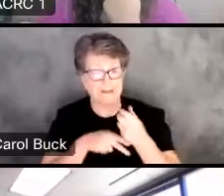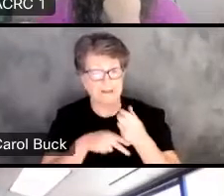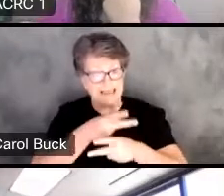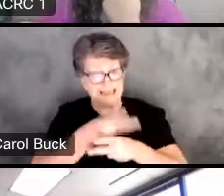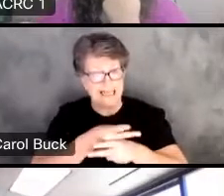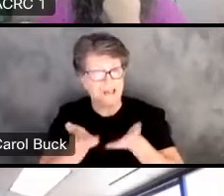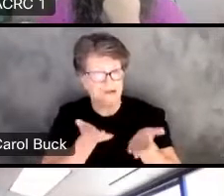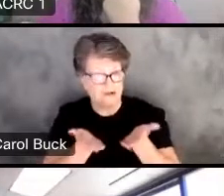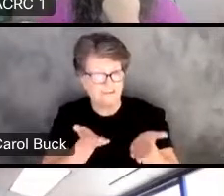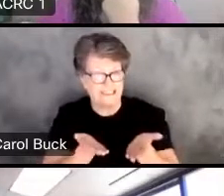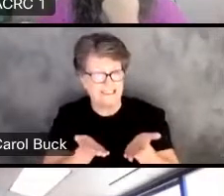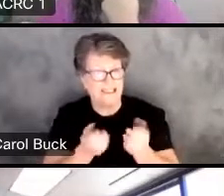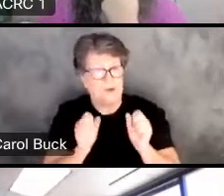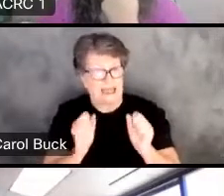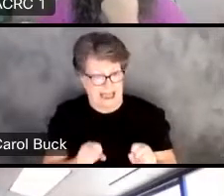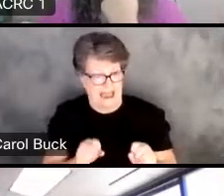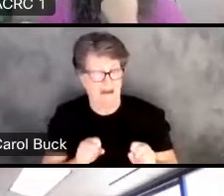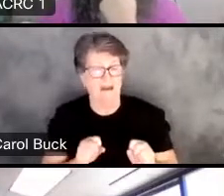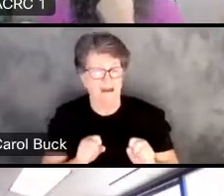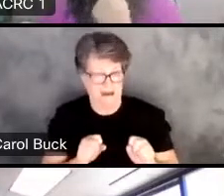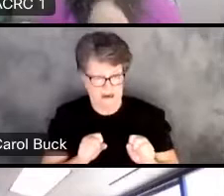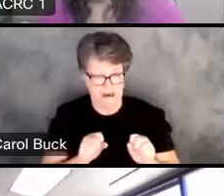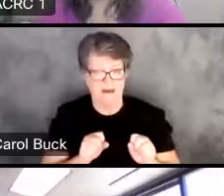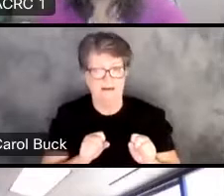the services we can with